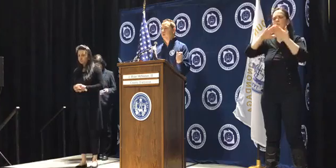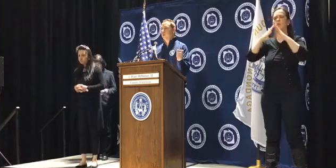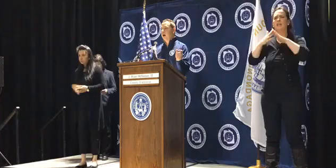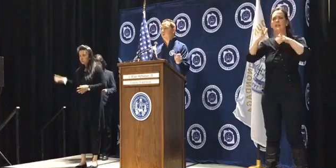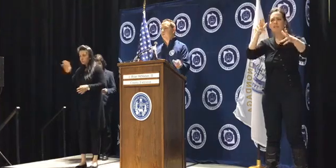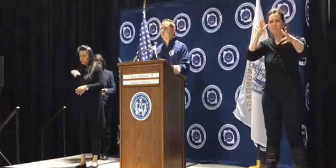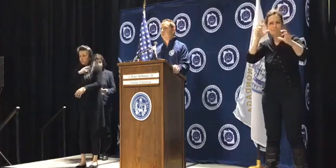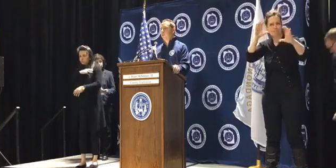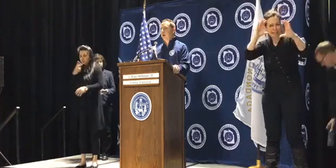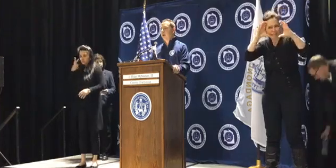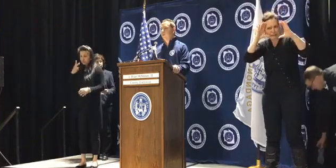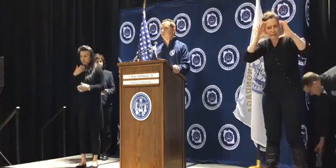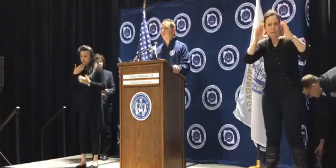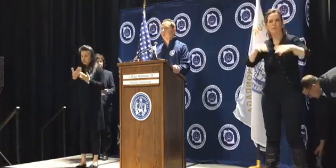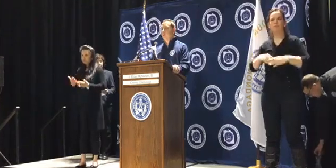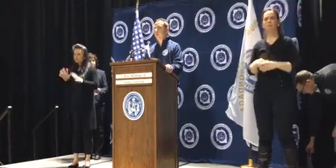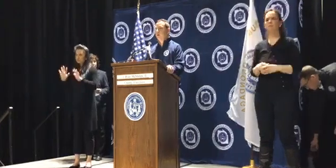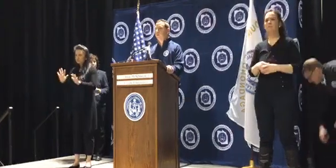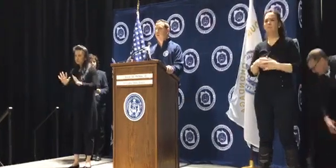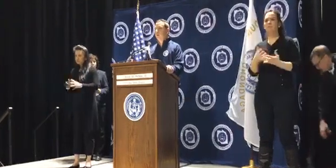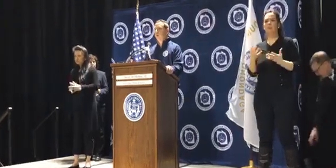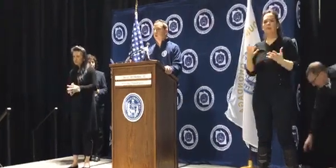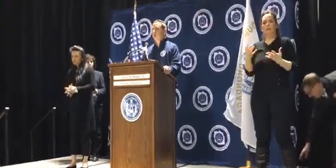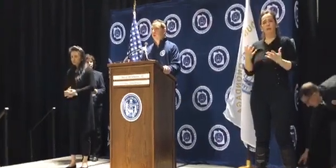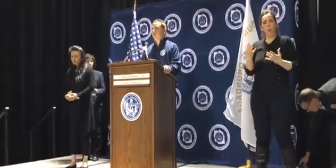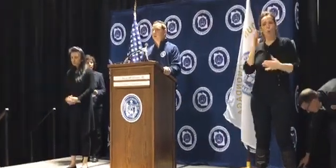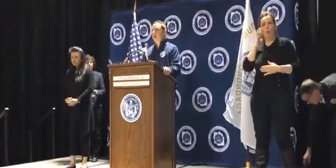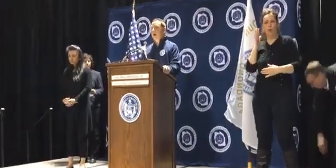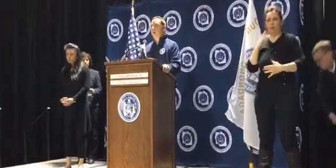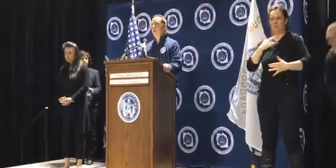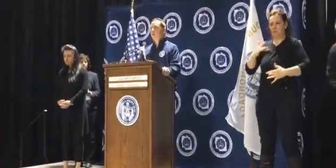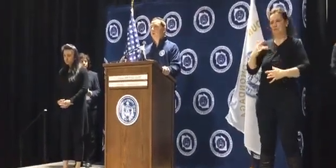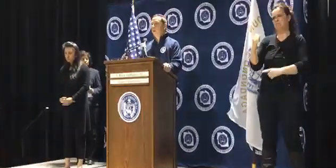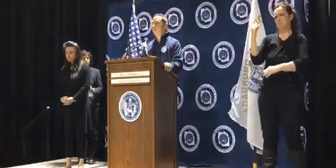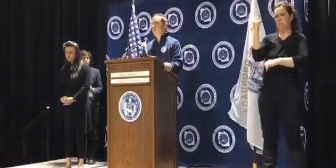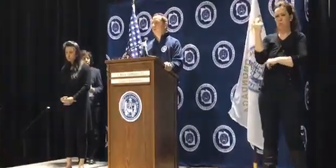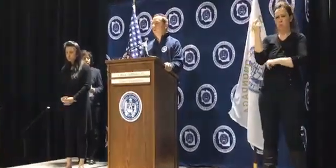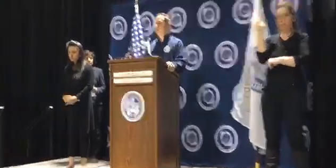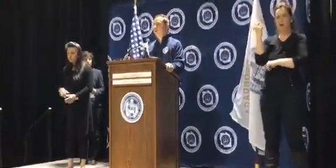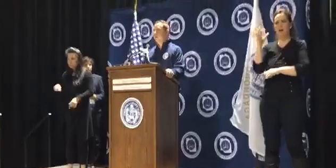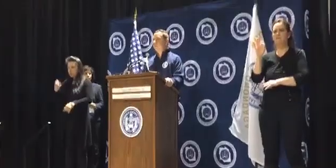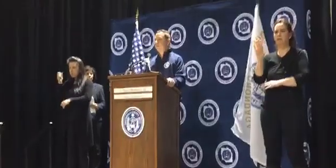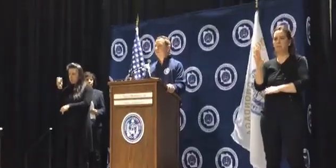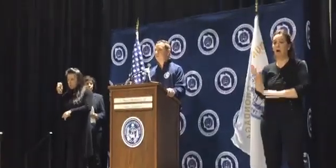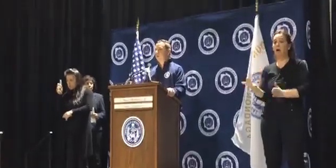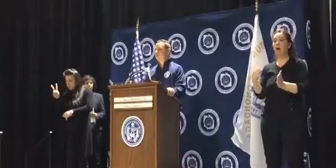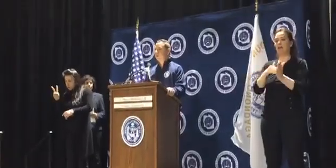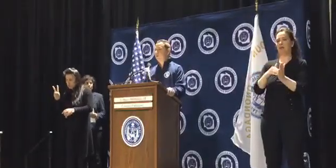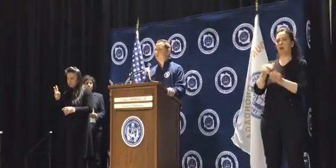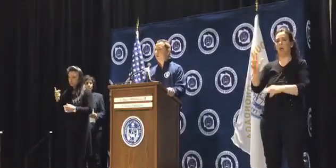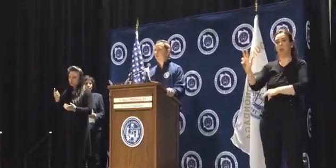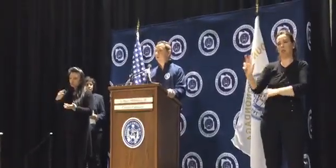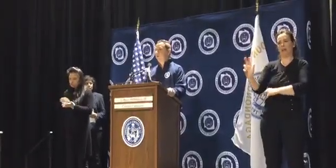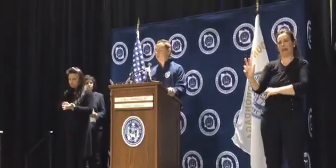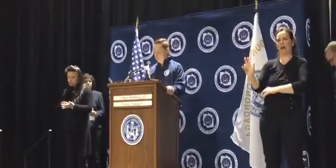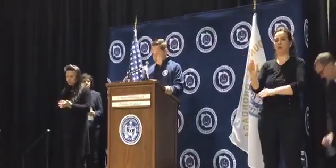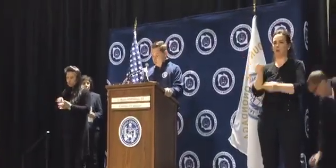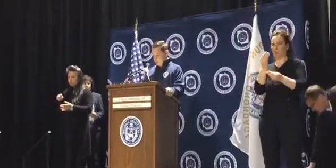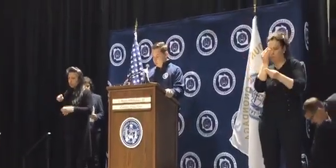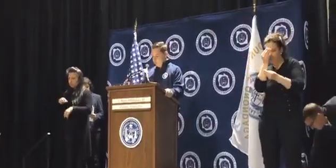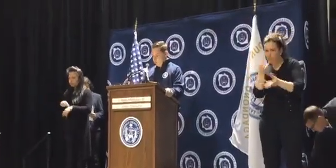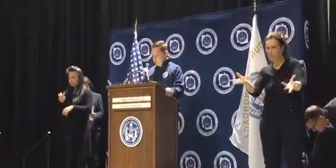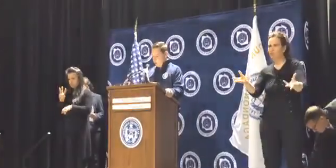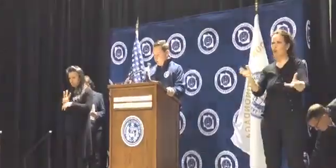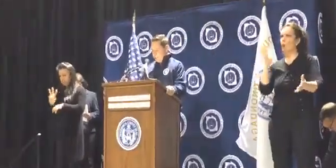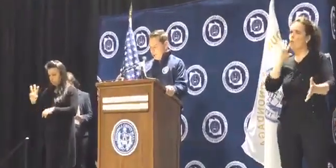a 12 o'clock Facebook Live during the week and then a 3 p.m. press briefing as the information is evolving and